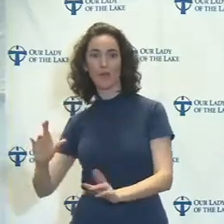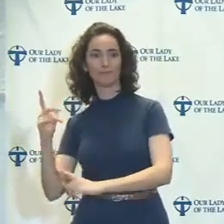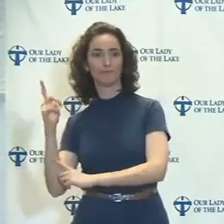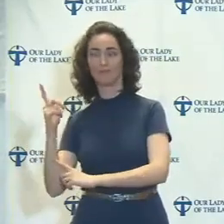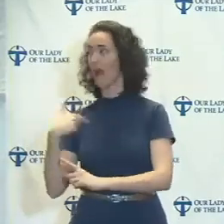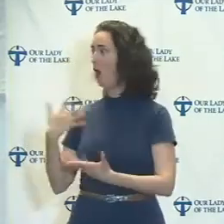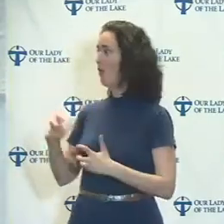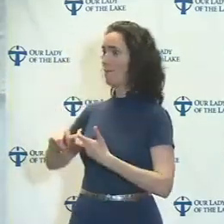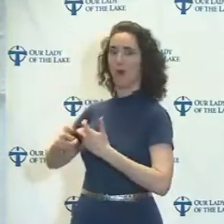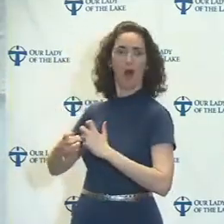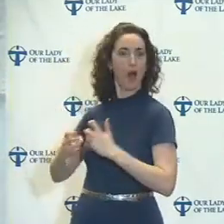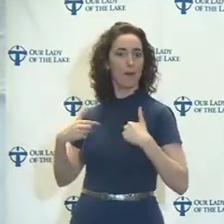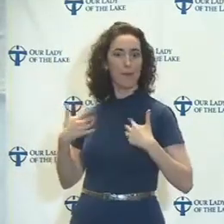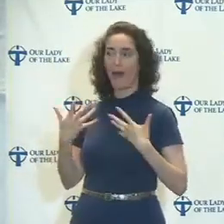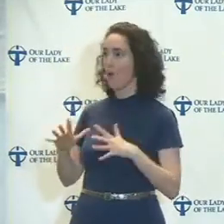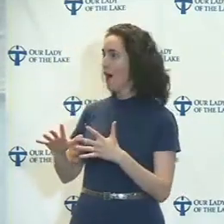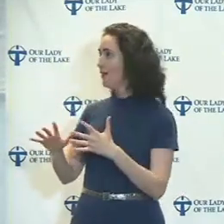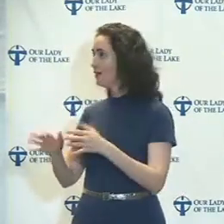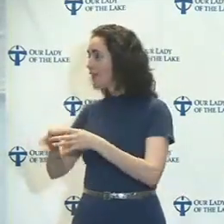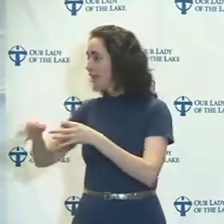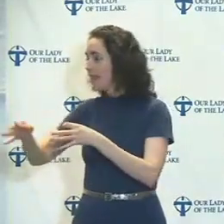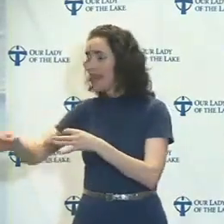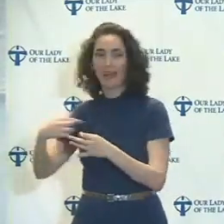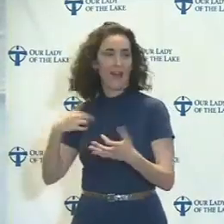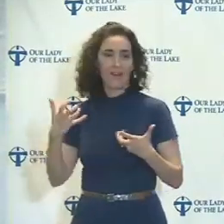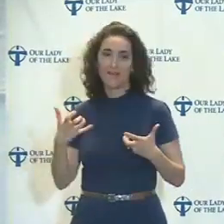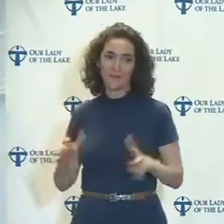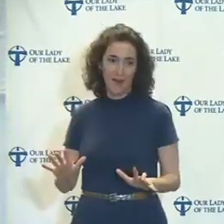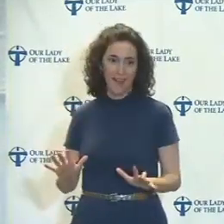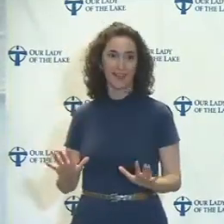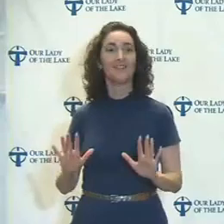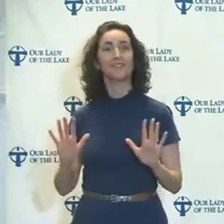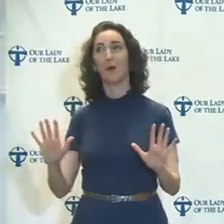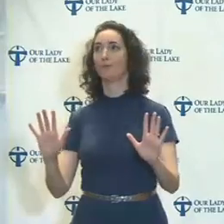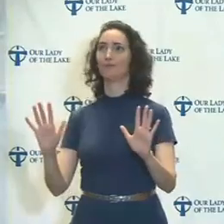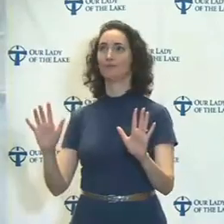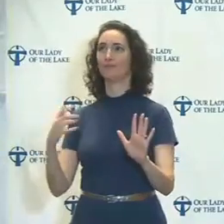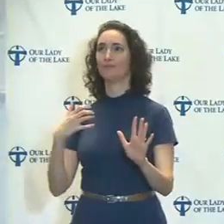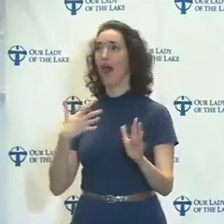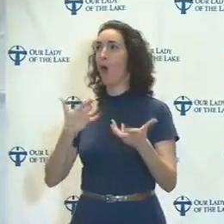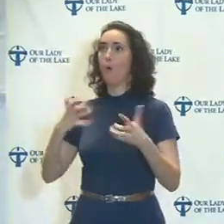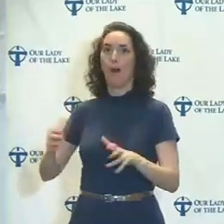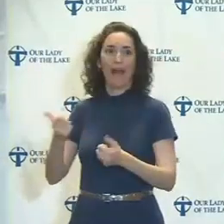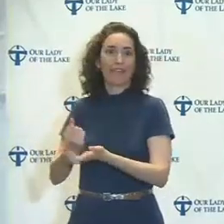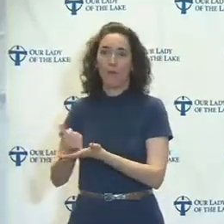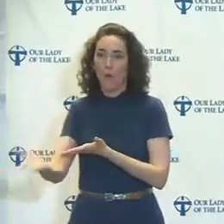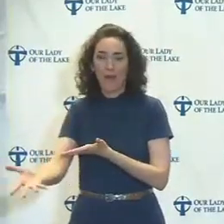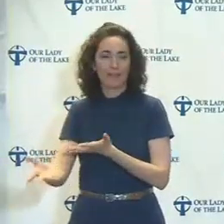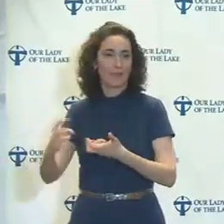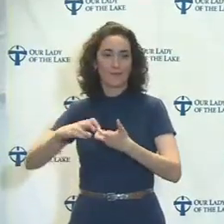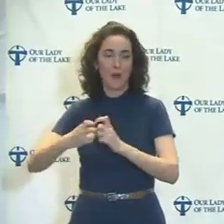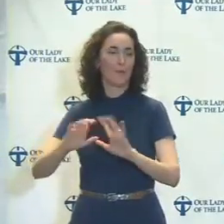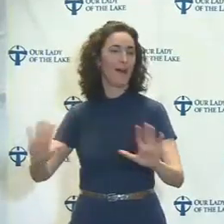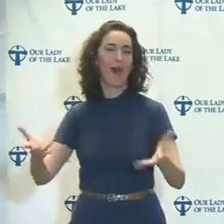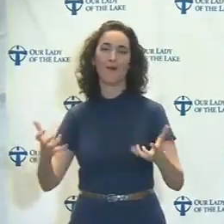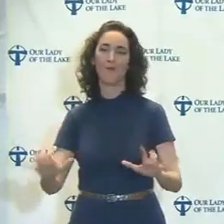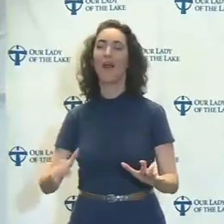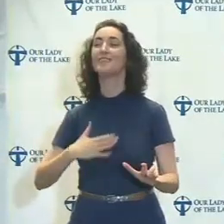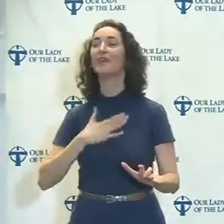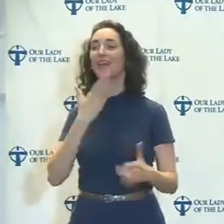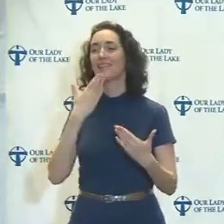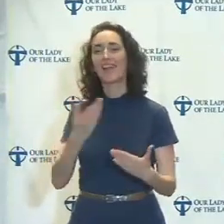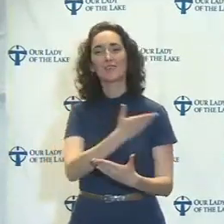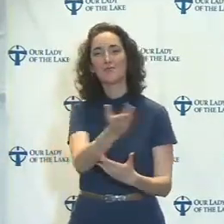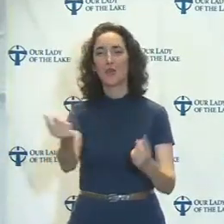my vaccine. I don't want to have any reason to delay it or, heaven forbid, any wastage or anything like that. Thank you all for